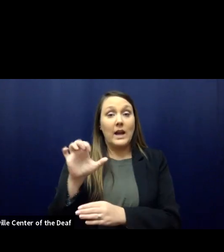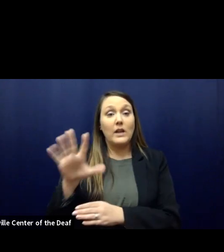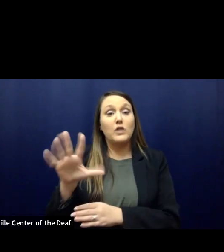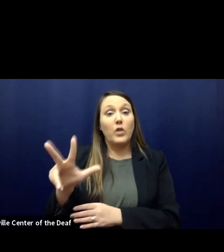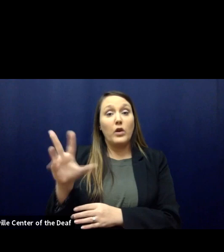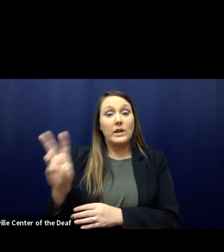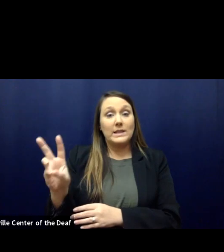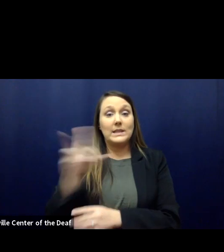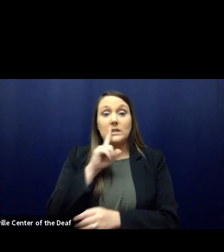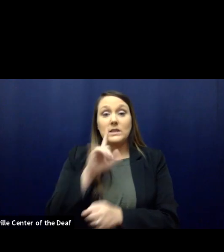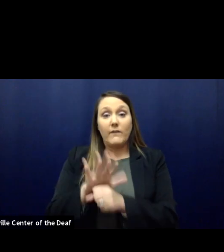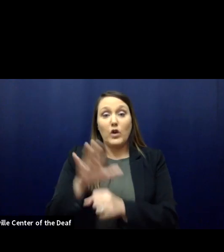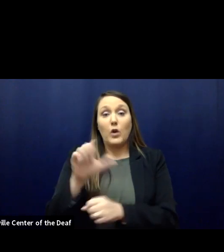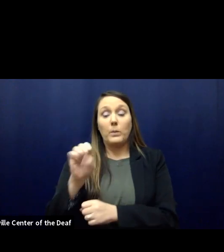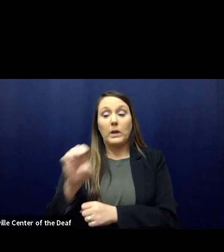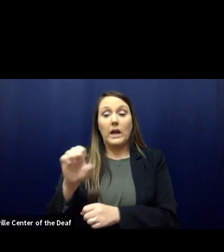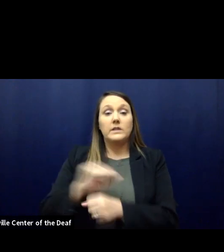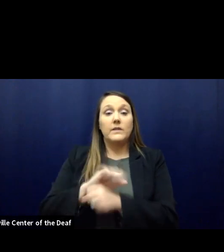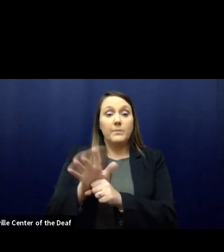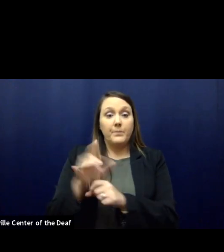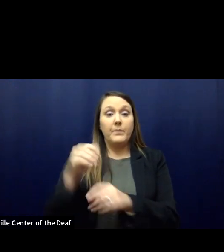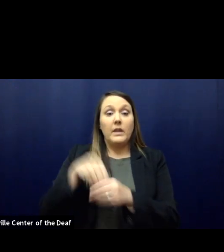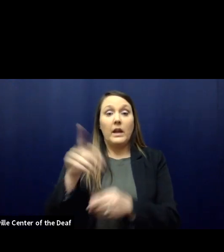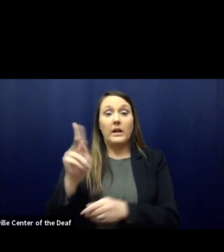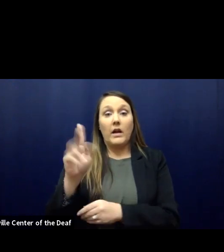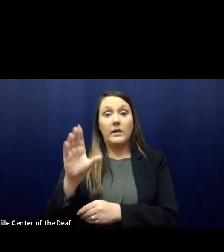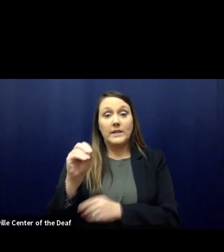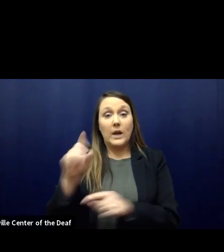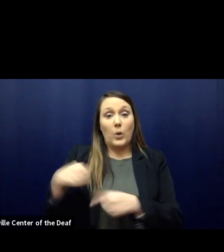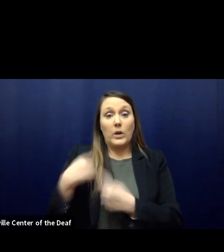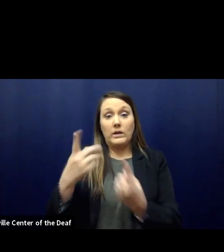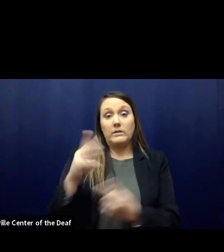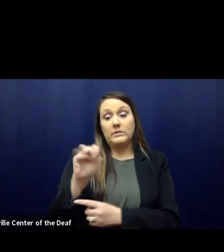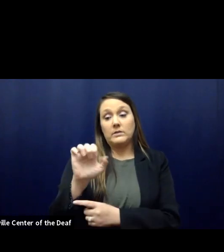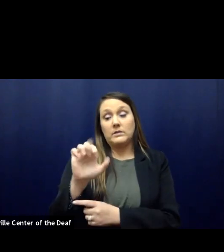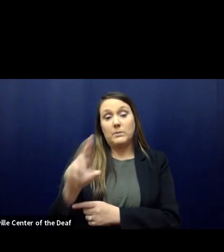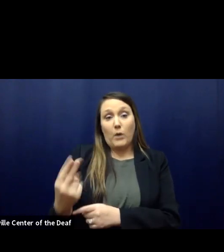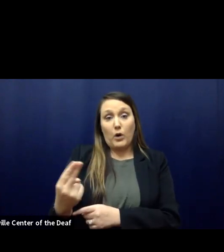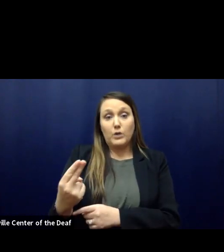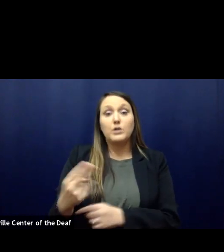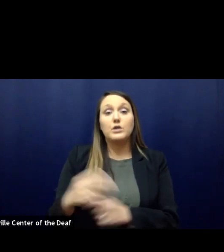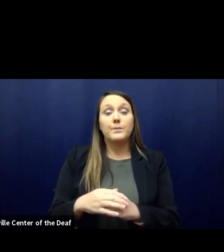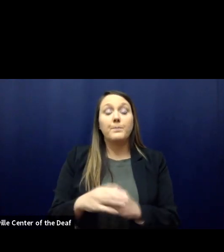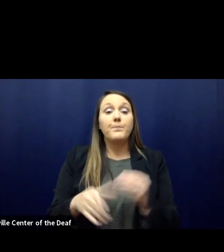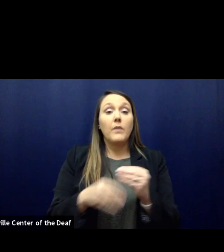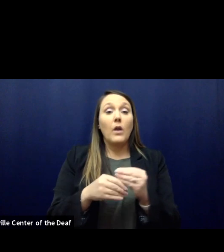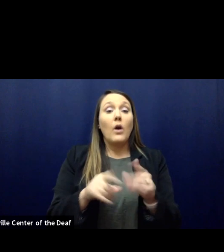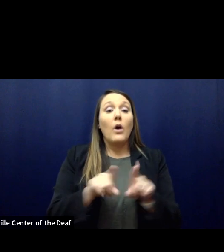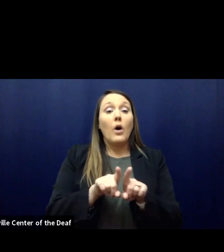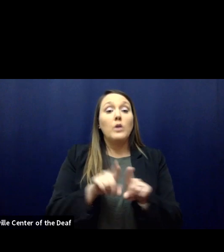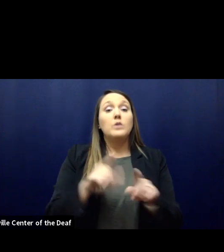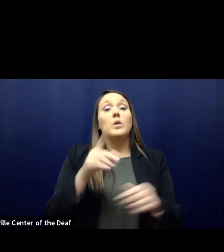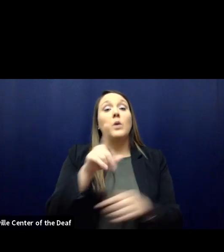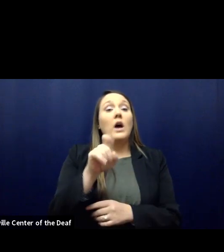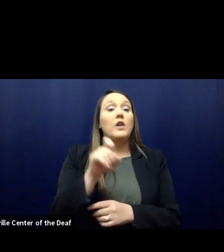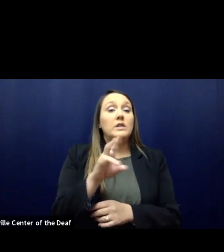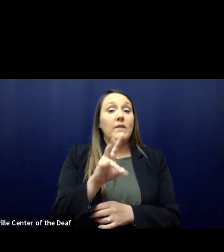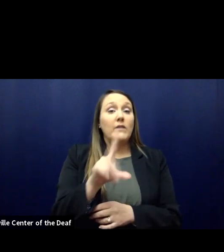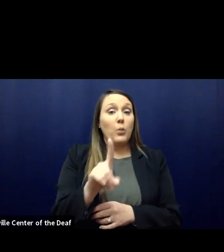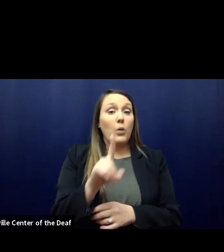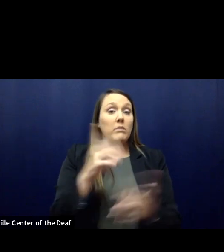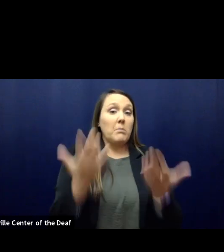4,936 confirmed cases of COVID-19 in Knox County since March. Additionally, we have 171 probable cases.